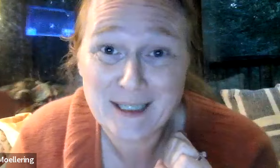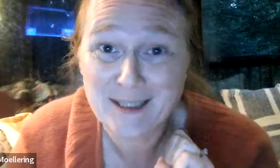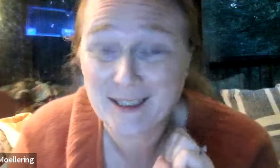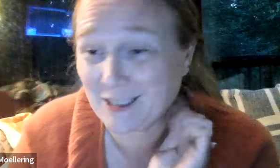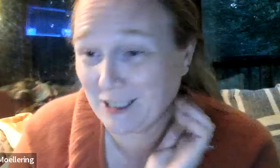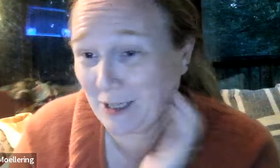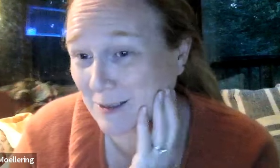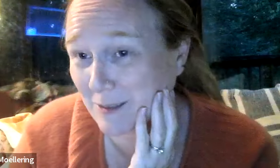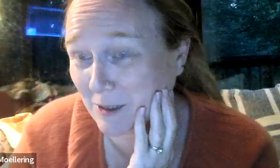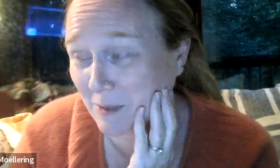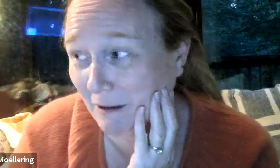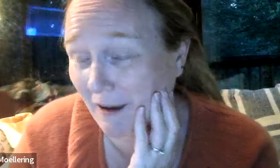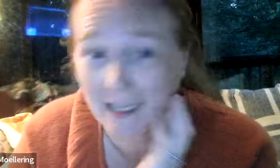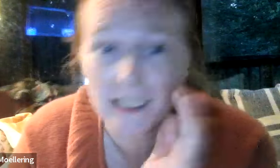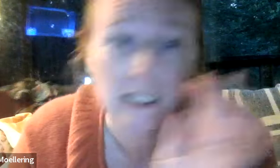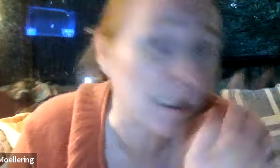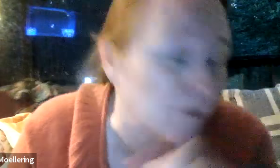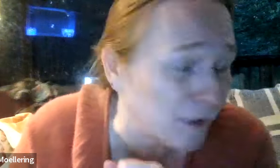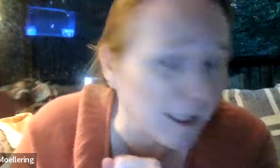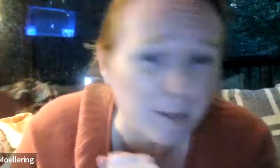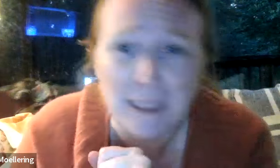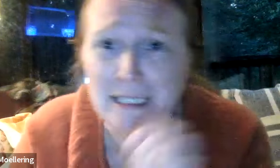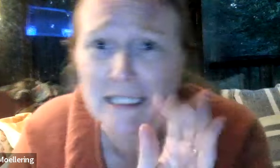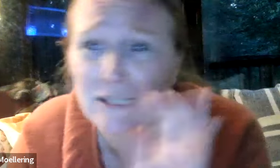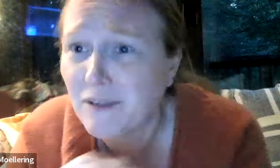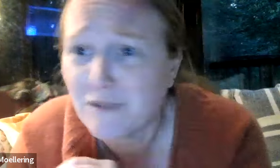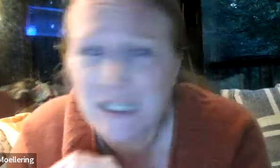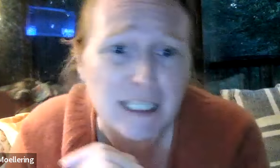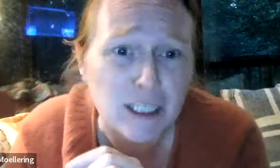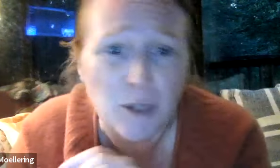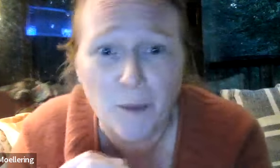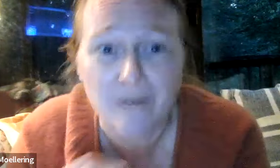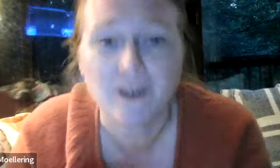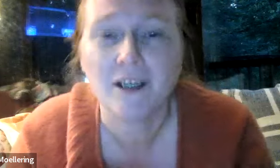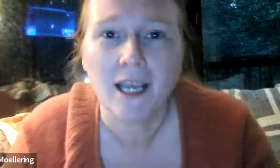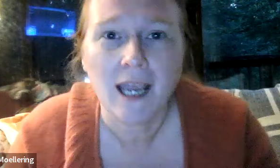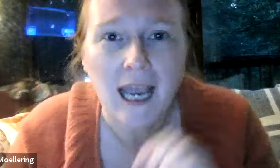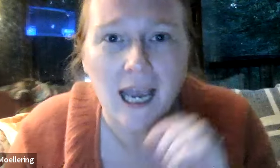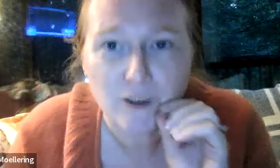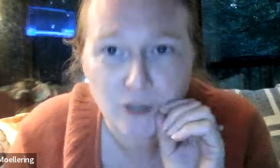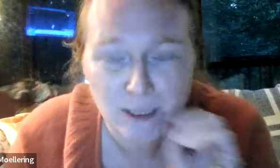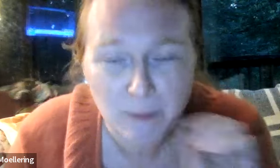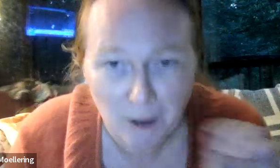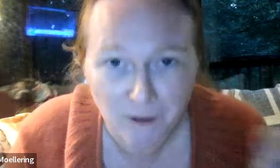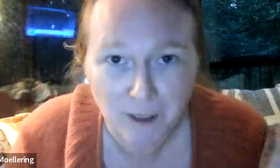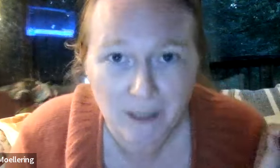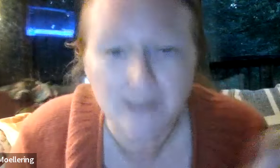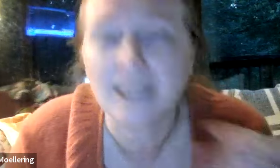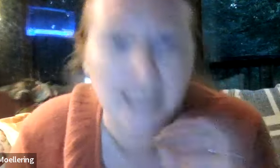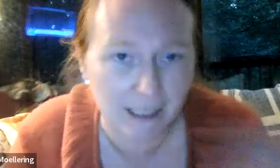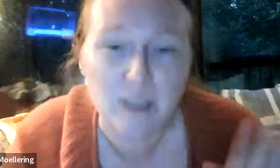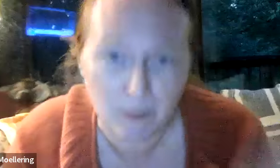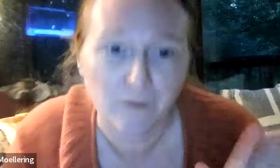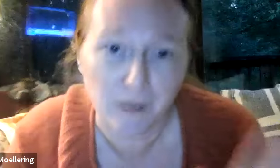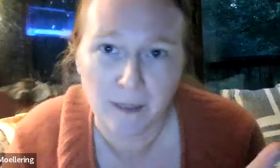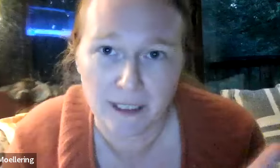is, you know how somebody will be like, Philippians 15:2, whatever. I'll try to spell Philippians, like I can even spell Philippians,